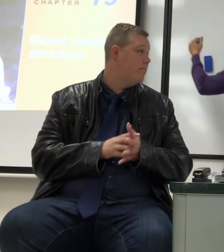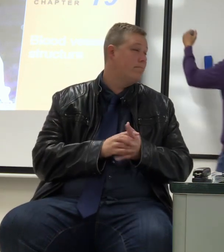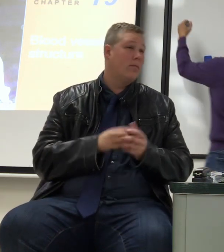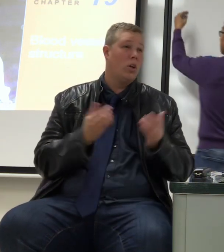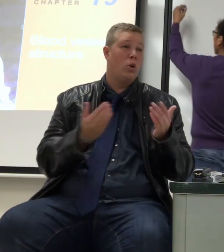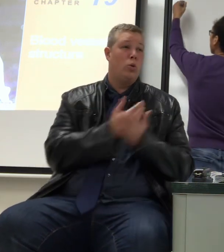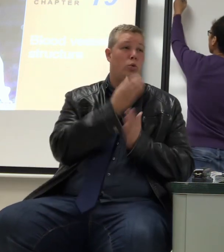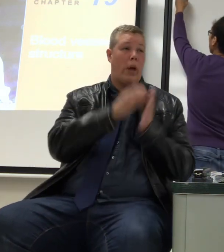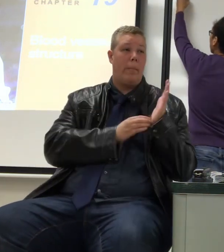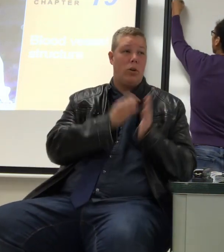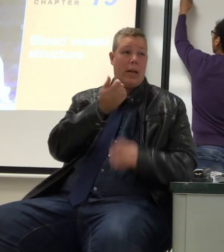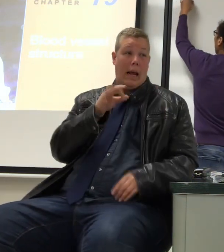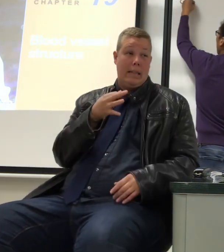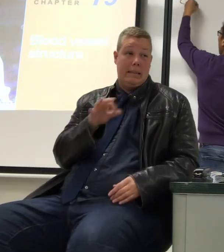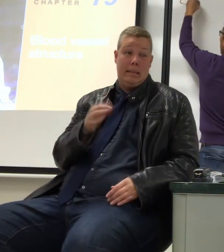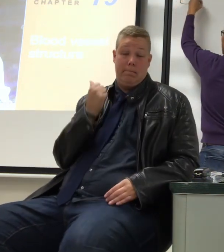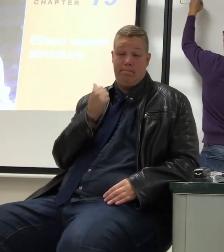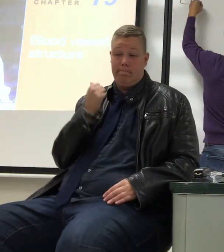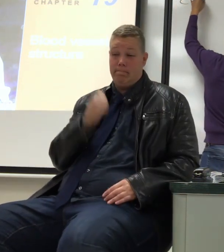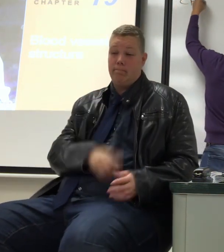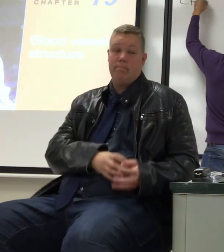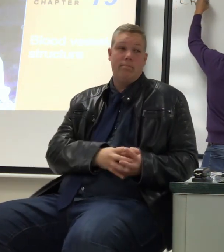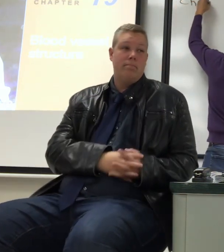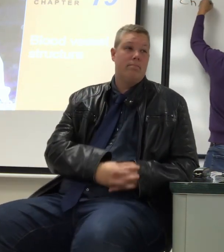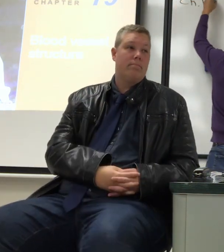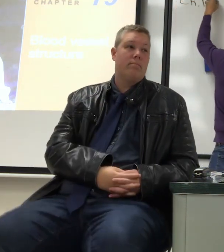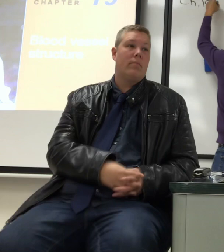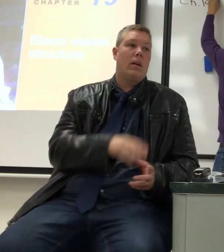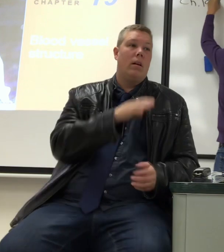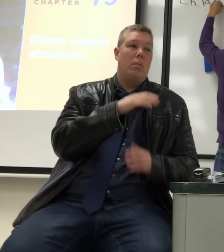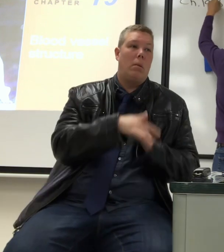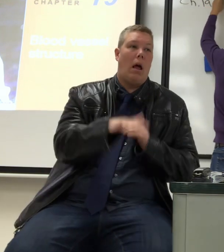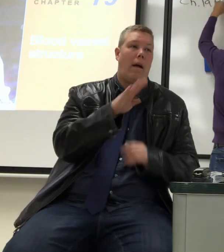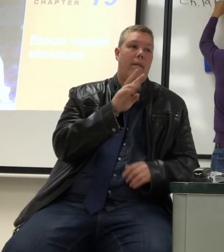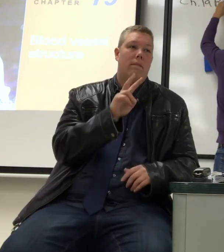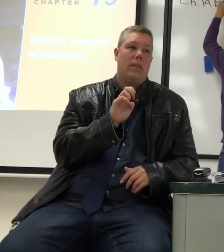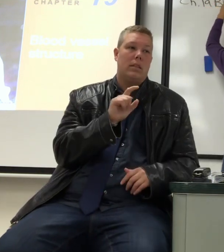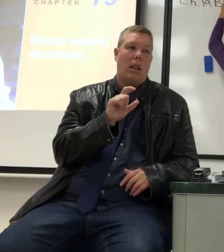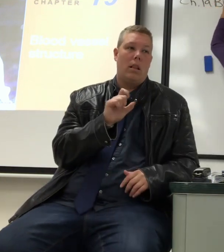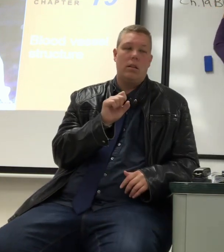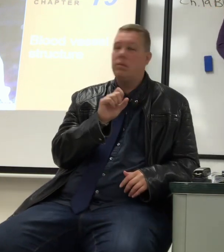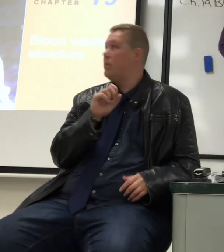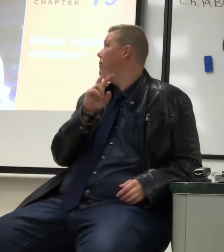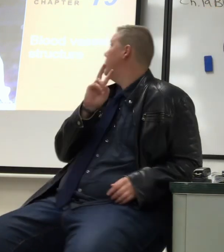New chapter of chapter 19, blood vessels.